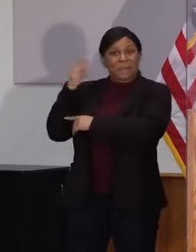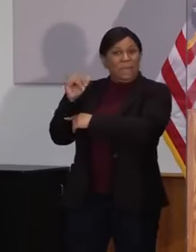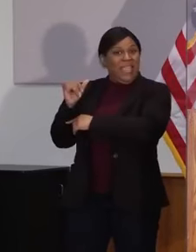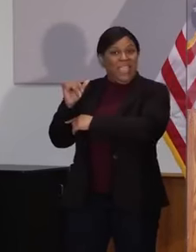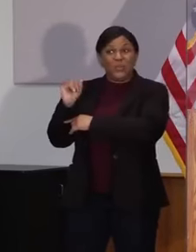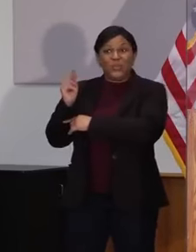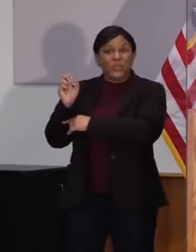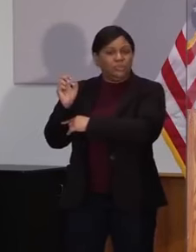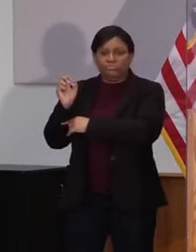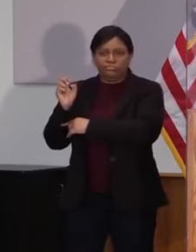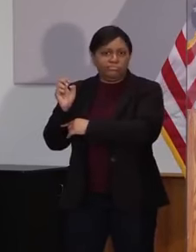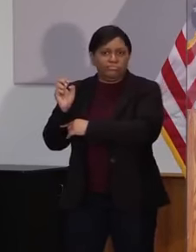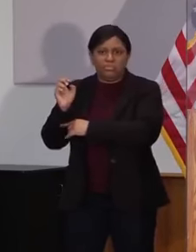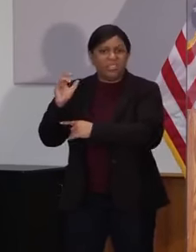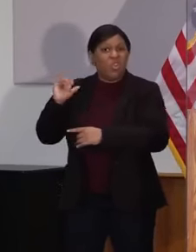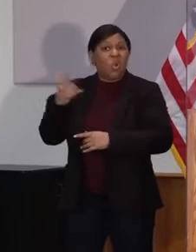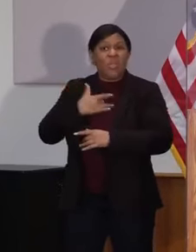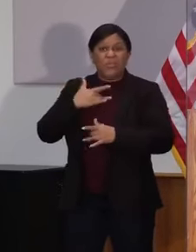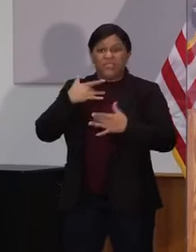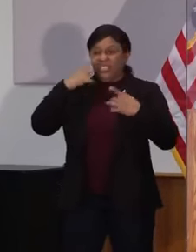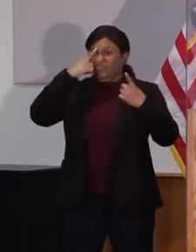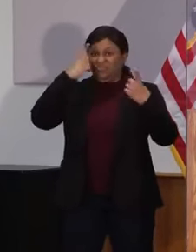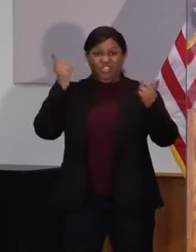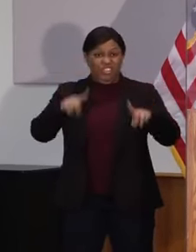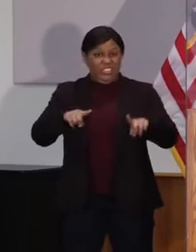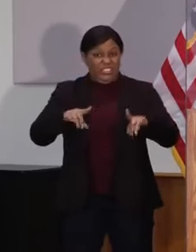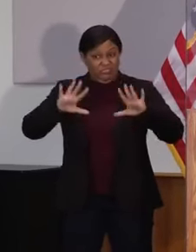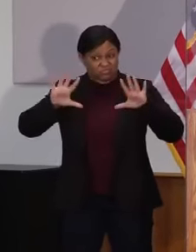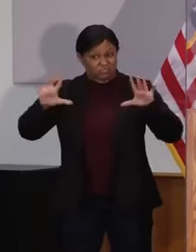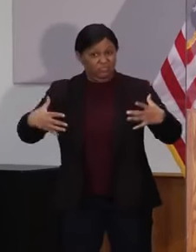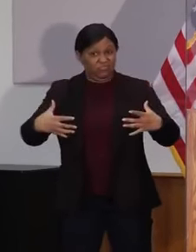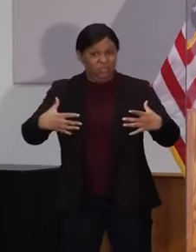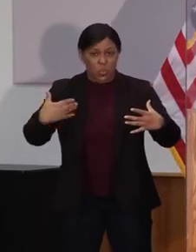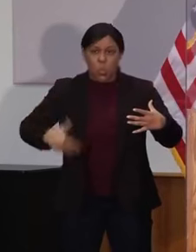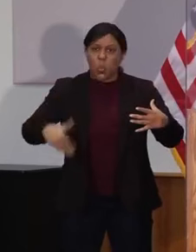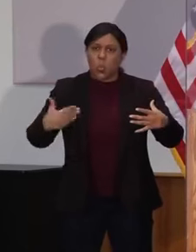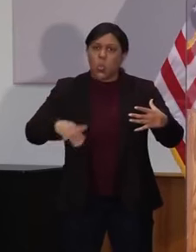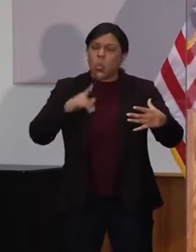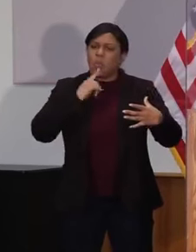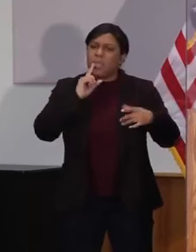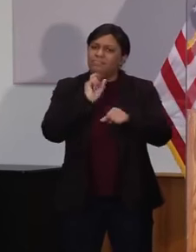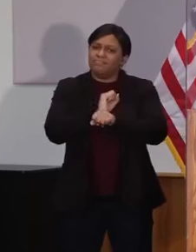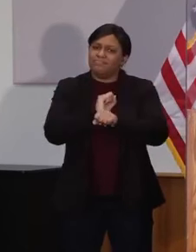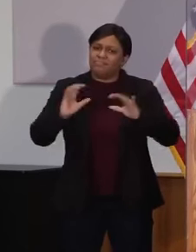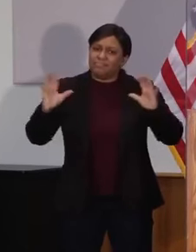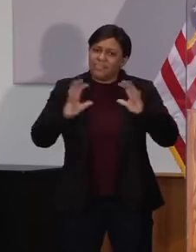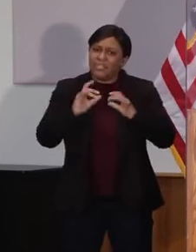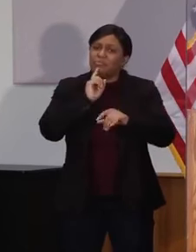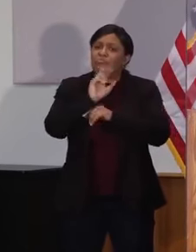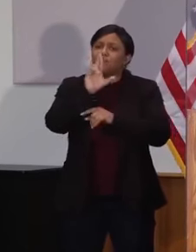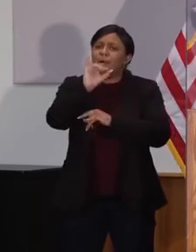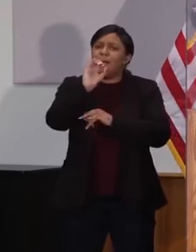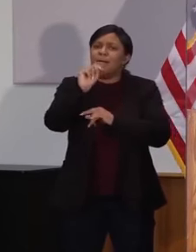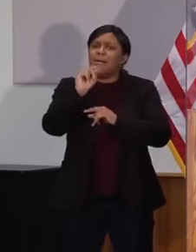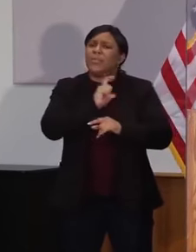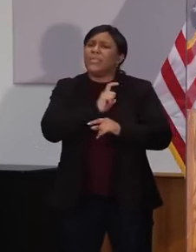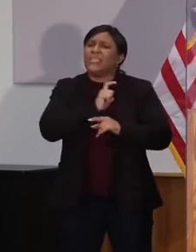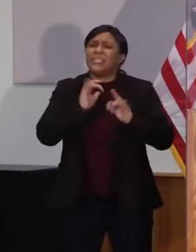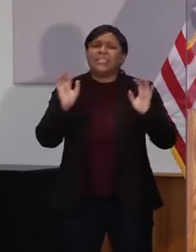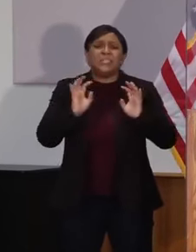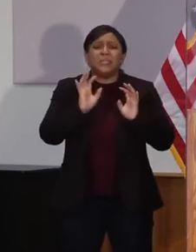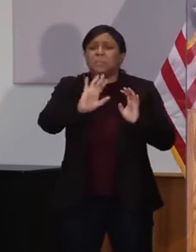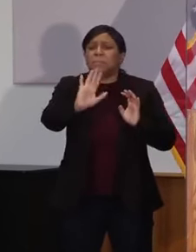that we were asking them to come in and be mobile field force or riot police. And what we're saying to them is, no, if we do